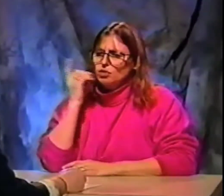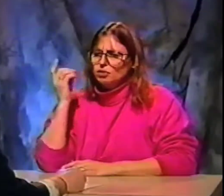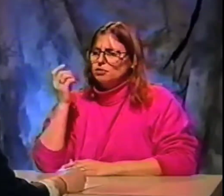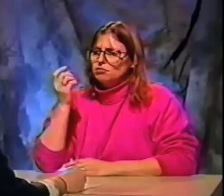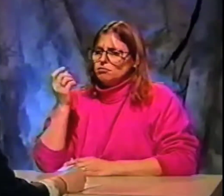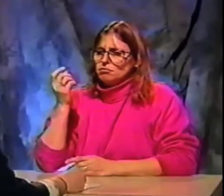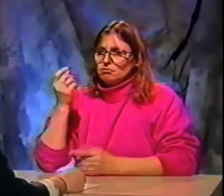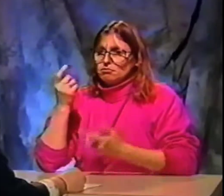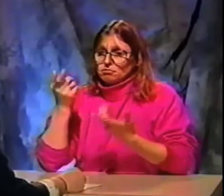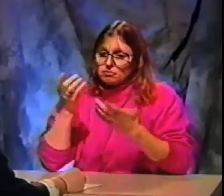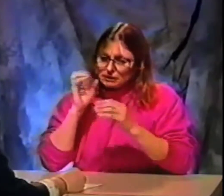to eat.